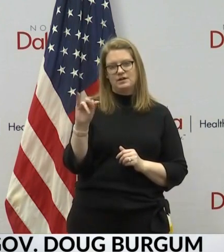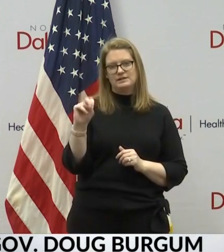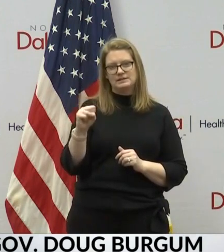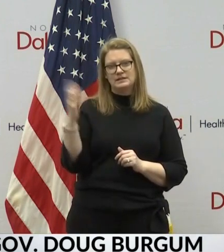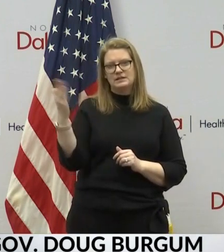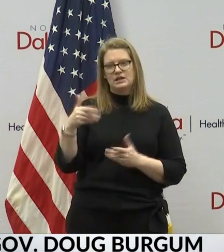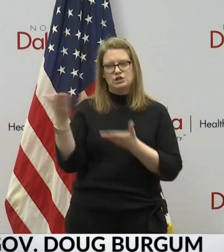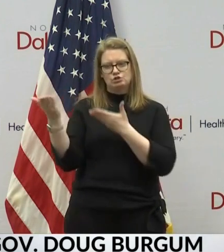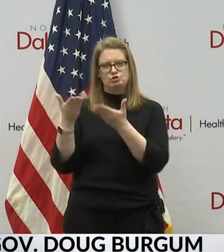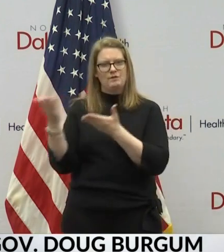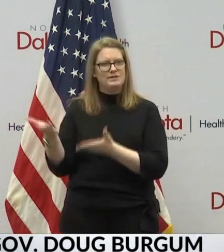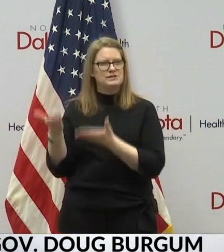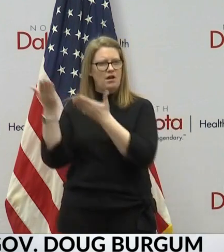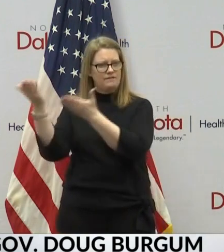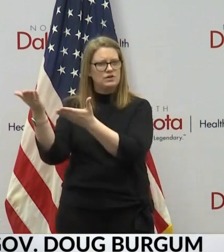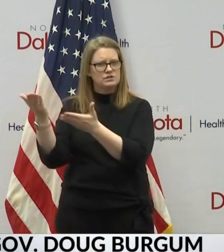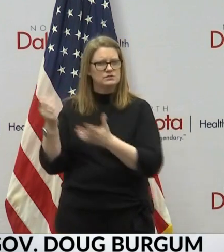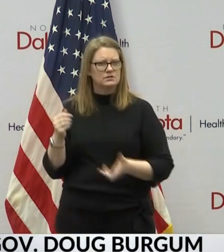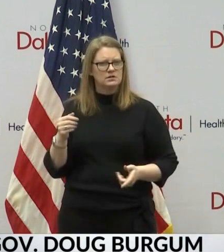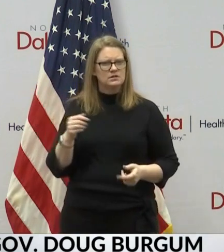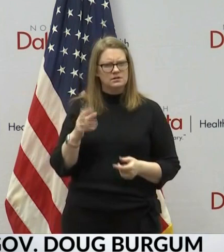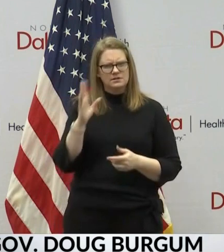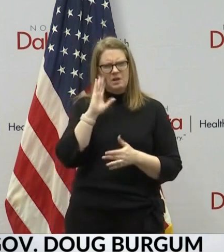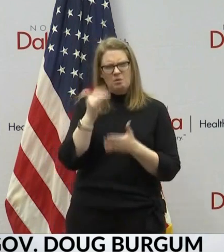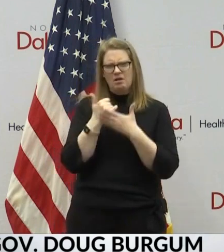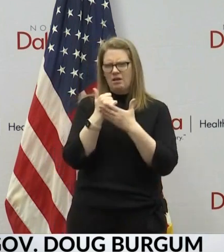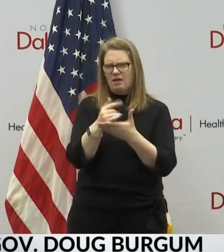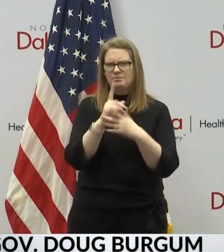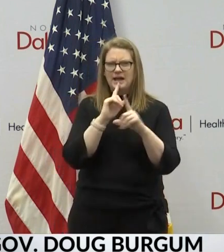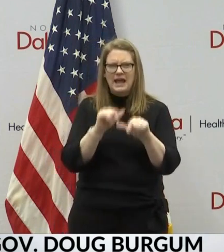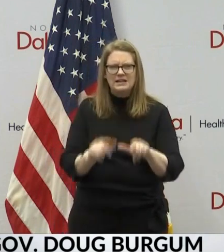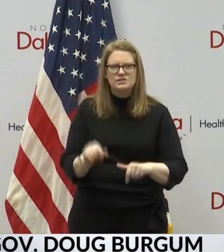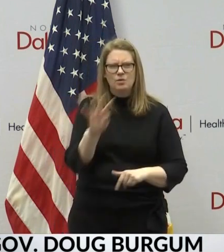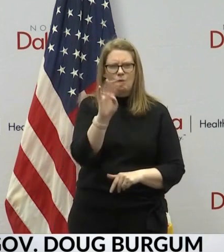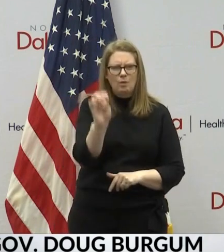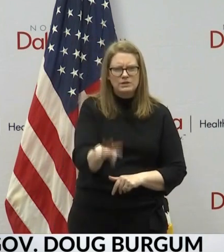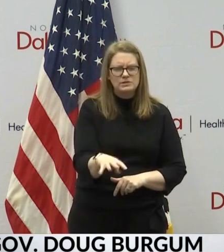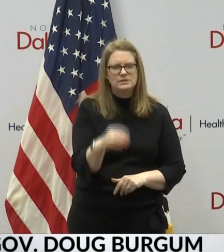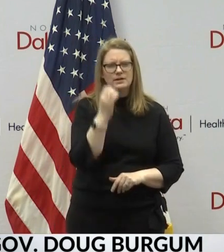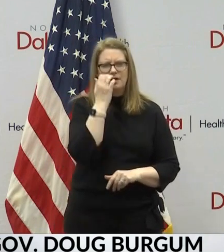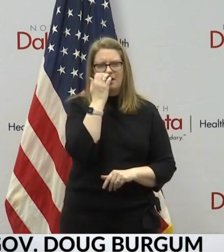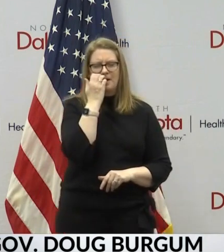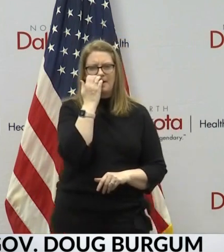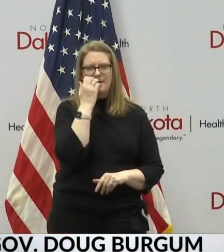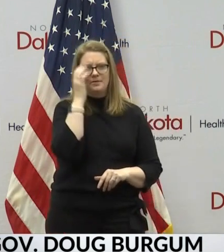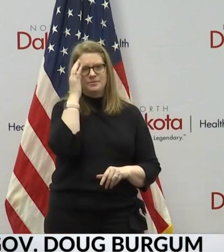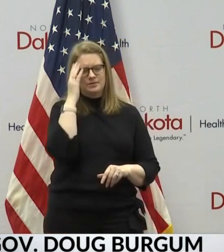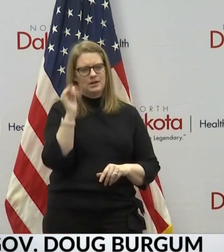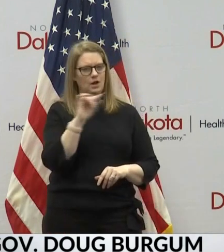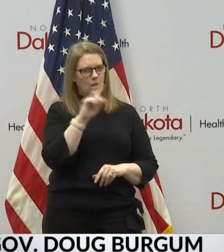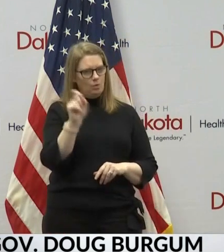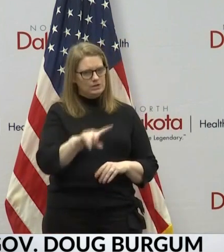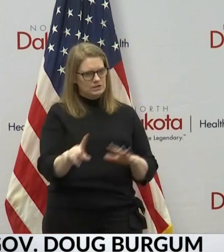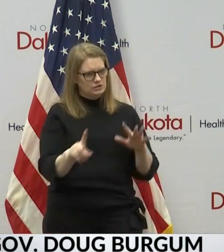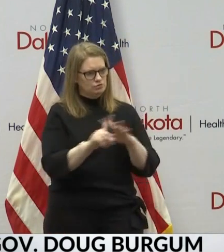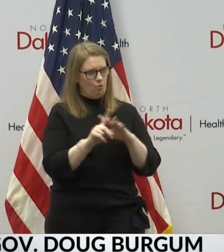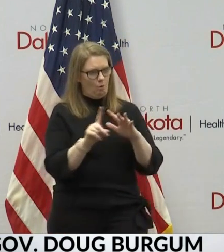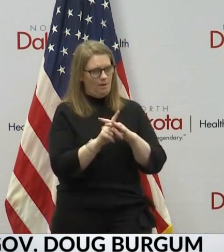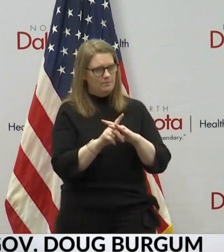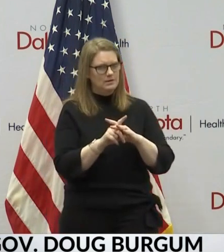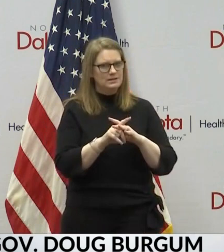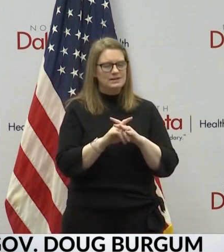nd.gov/veteran/service offers. We'll get you connected with someone who can help answer your questions. One of the questions that has come up, because people do worry